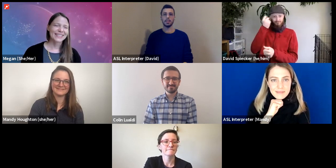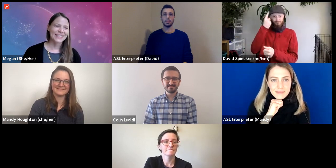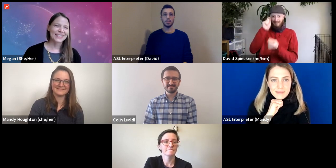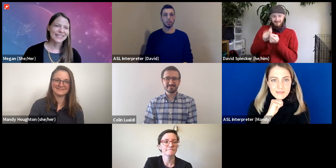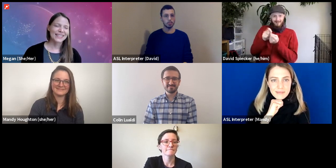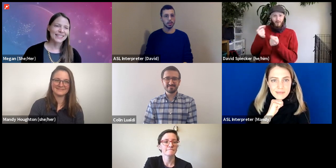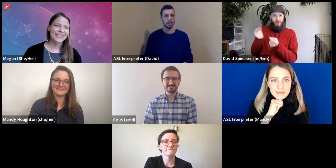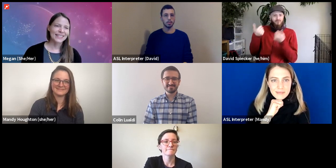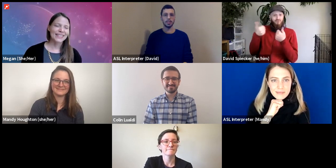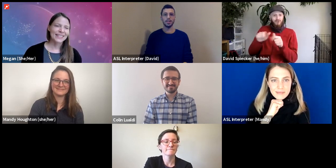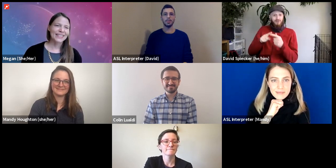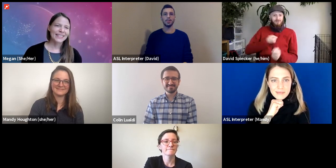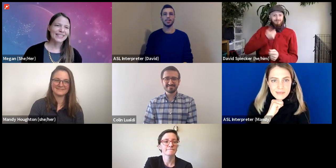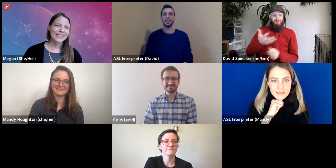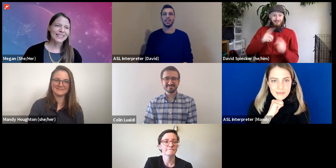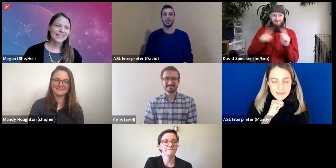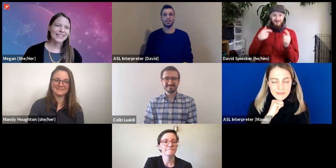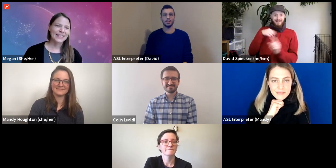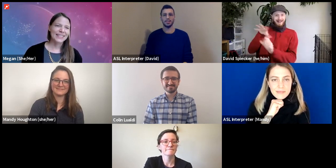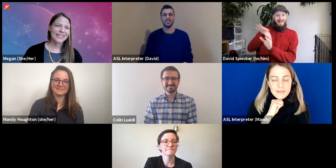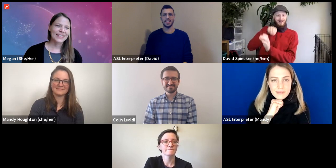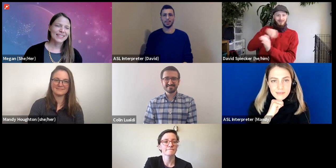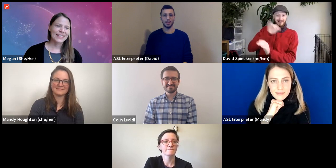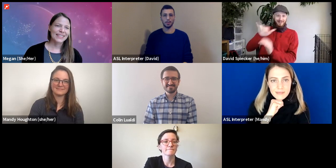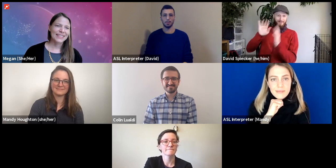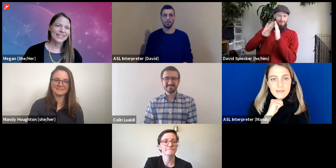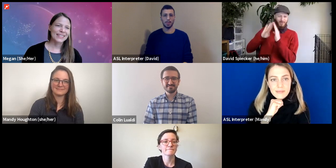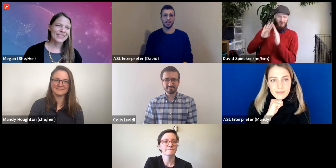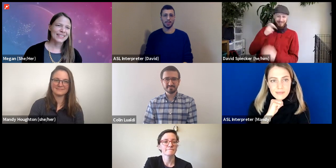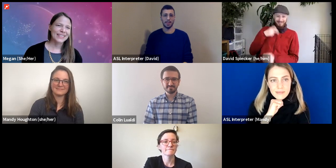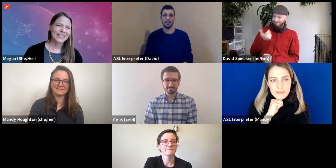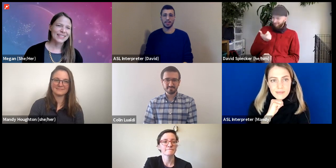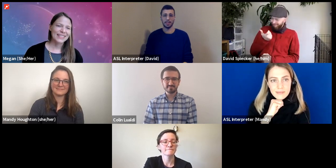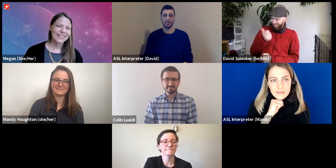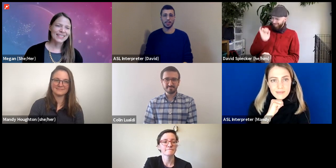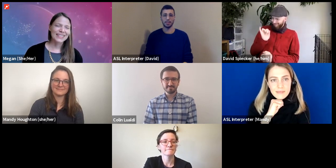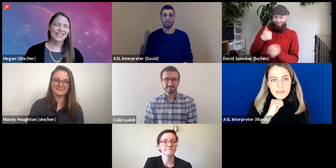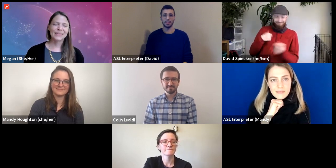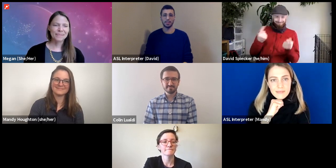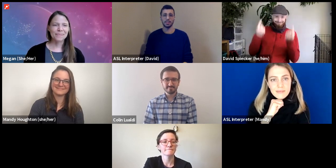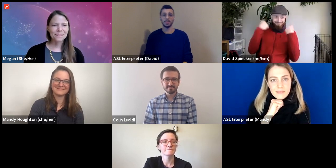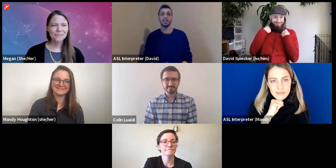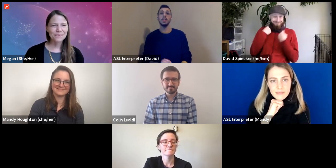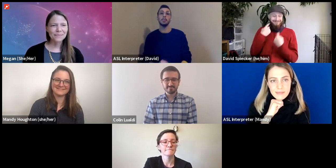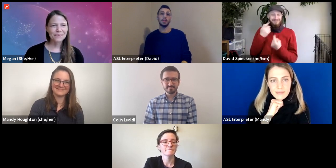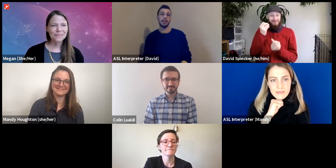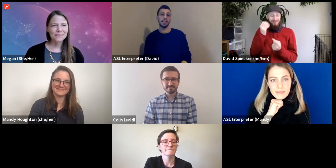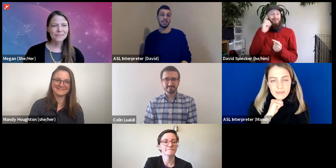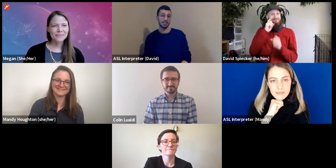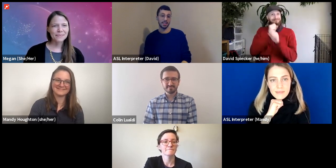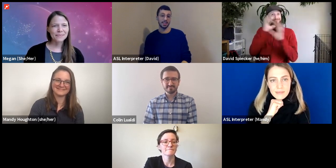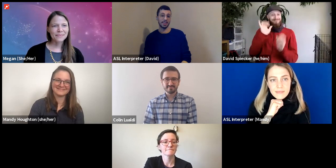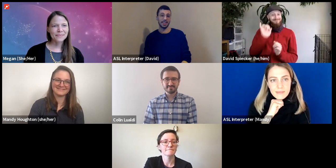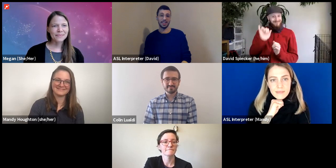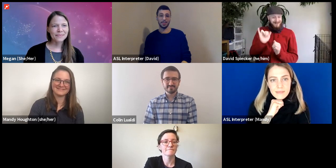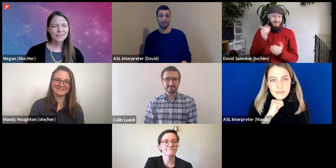because when they were communicating with each other, they understood exactly what they were meant and exactly what they expressed. But as